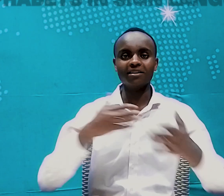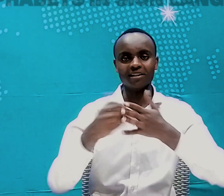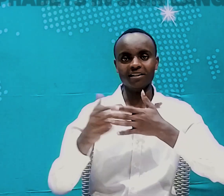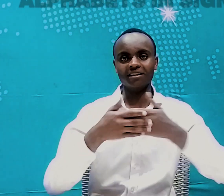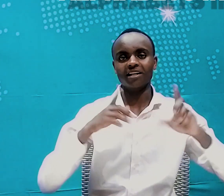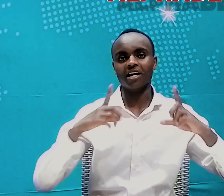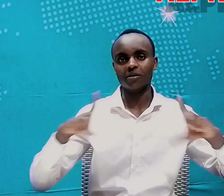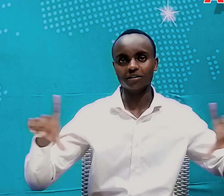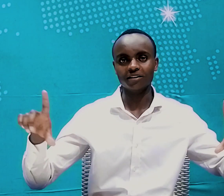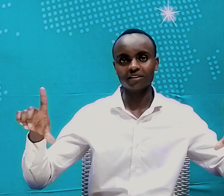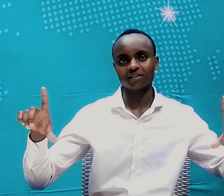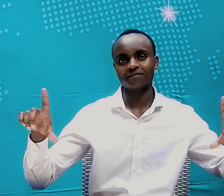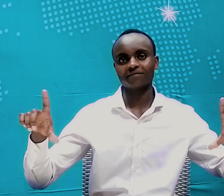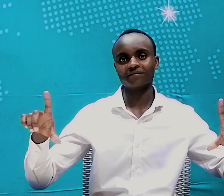Alphabets in sign language.